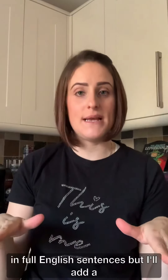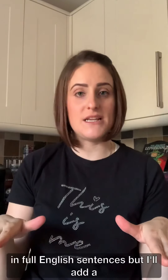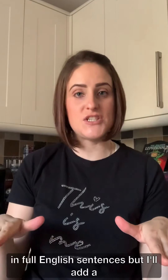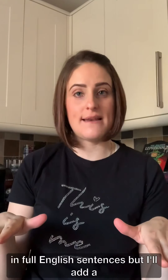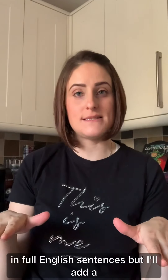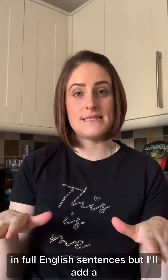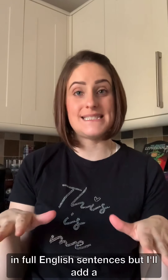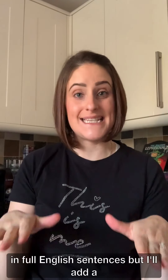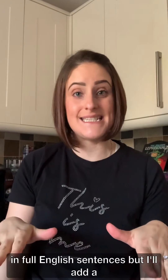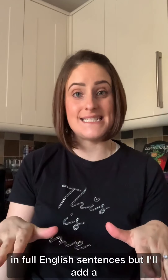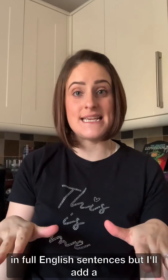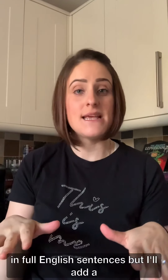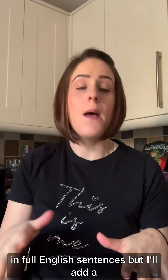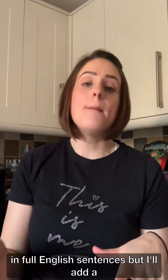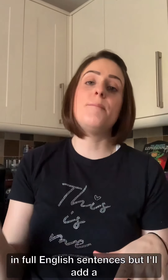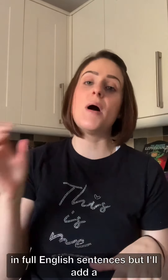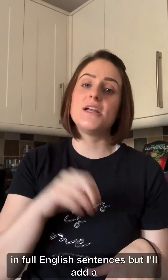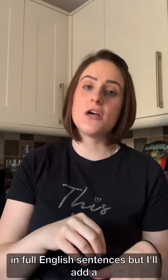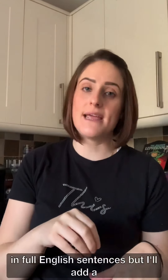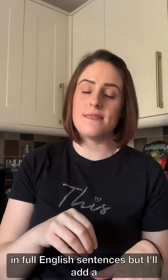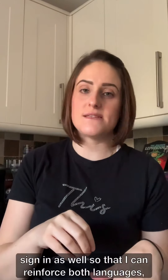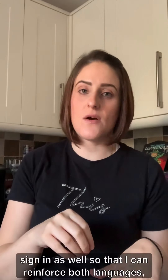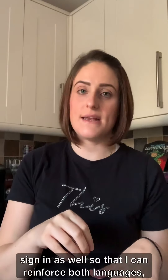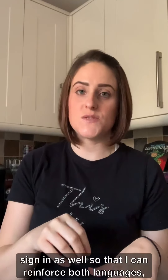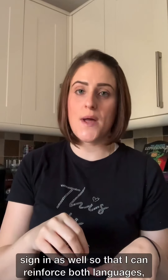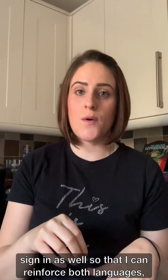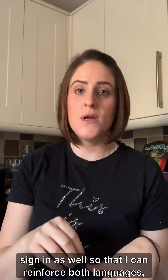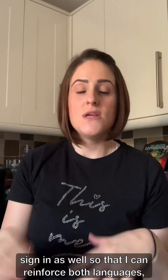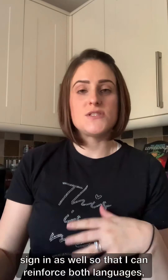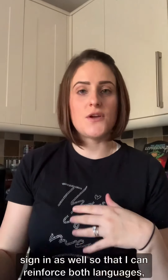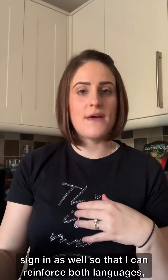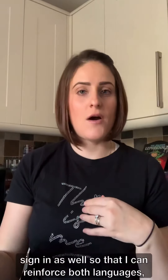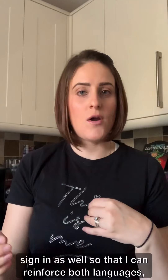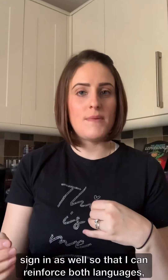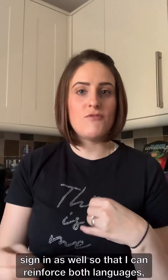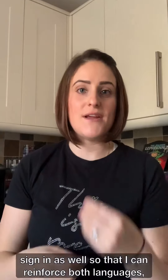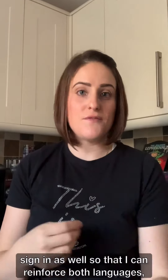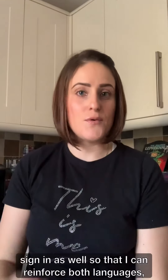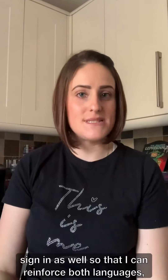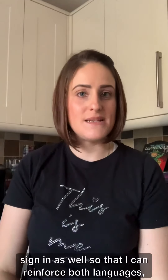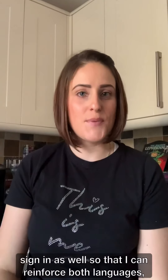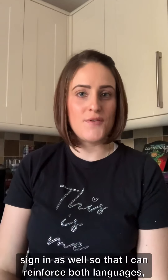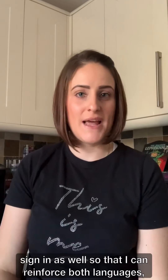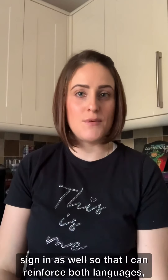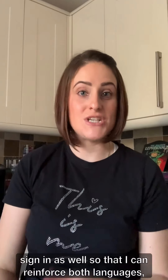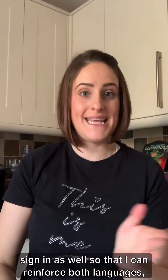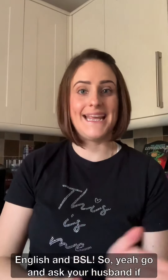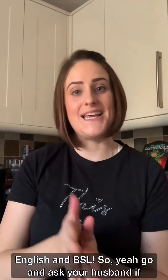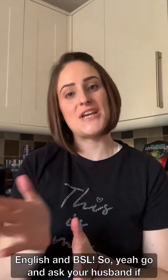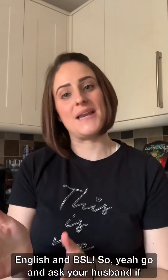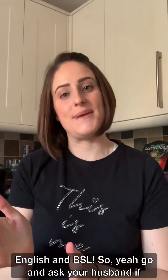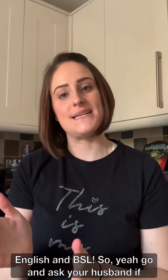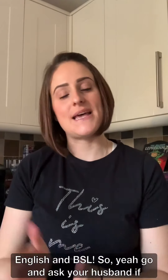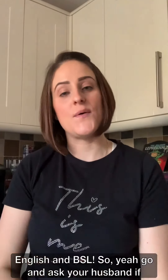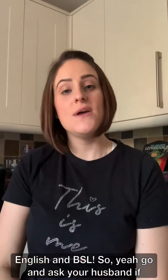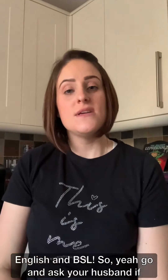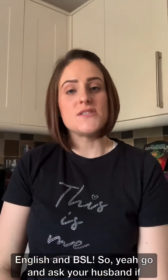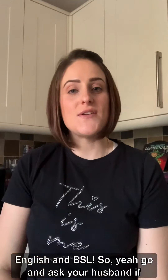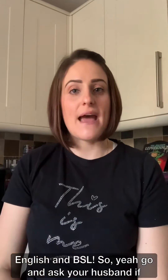English sentences but I chuck in the sign as well so that I'm reinforcing both languages English and BSL so yeah